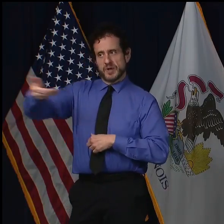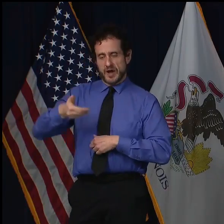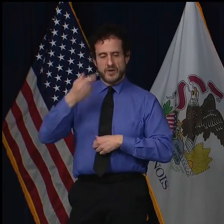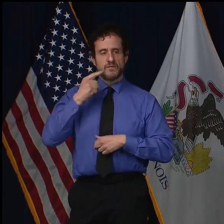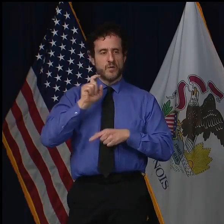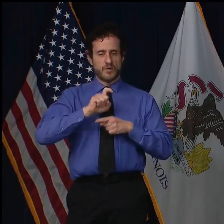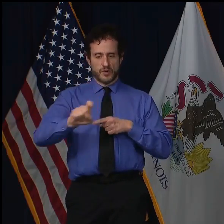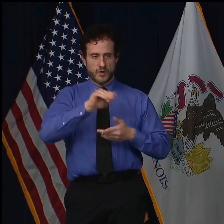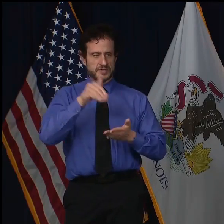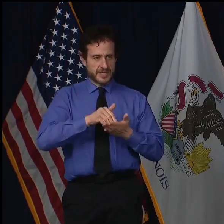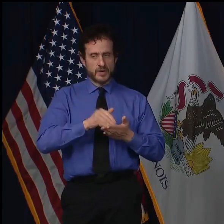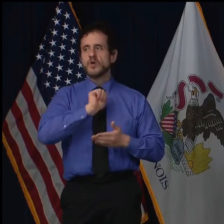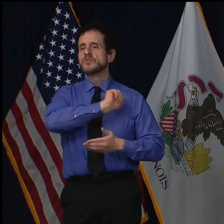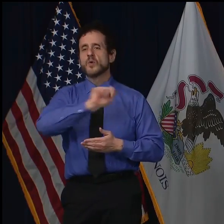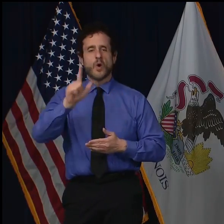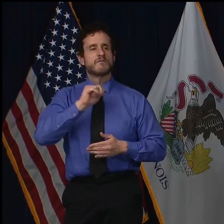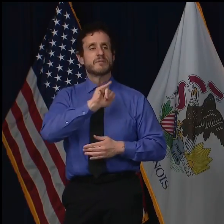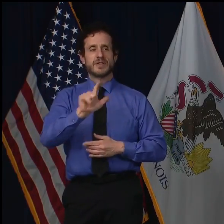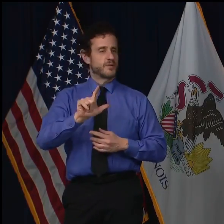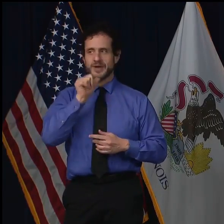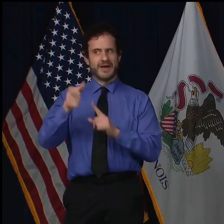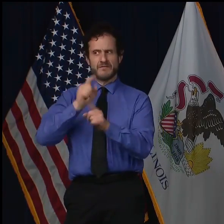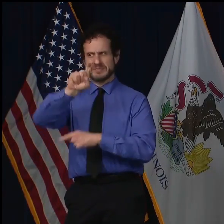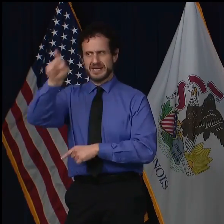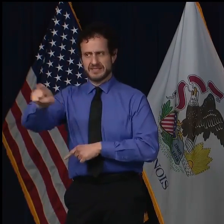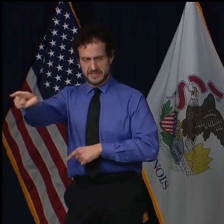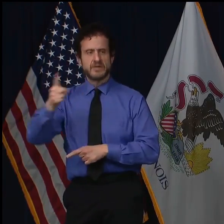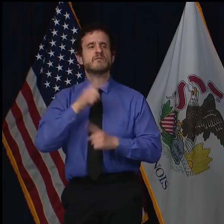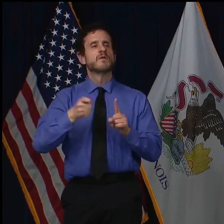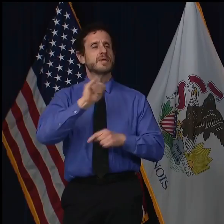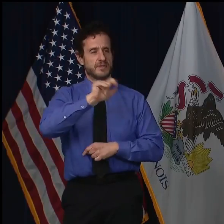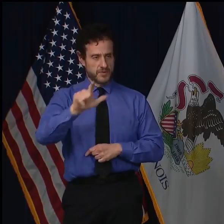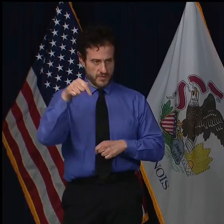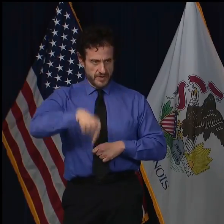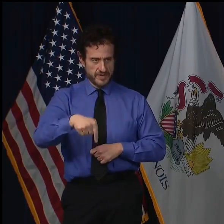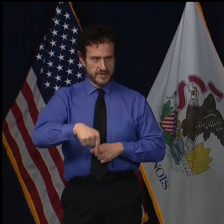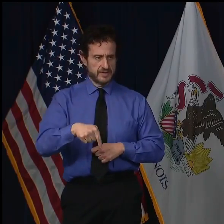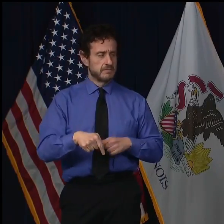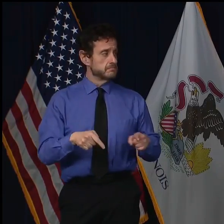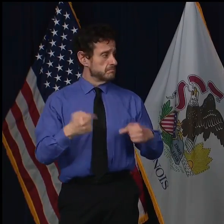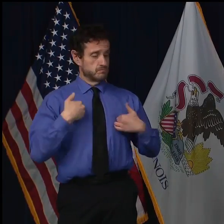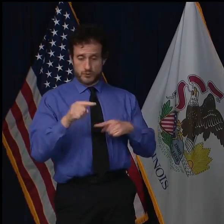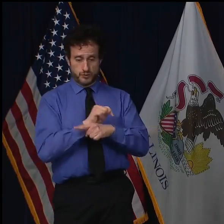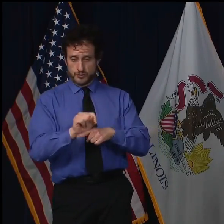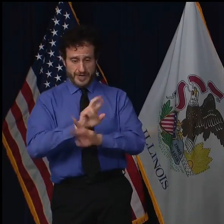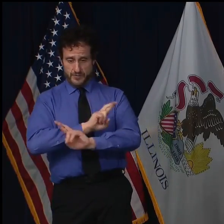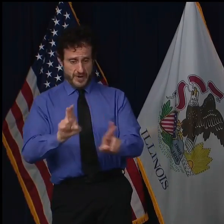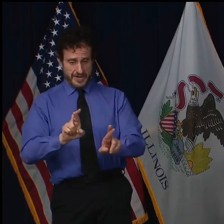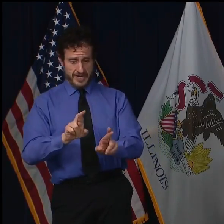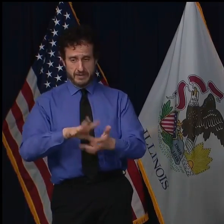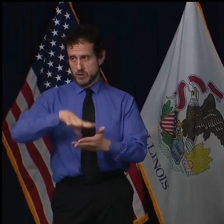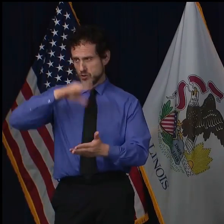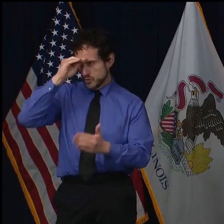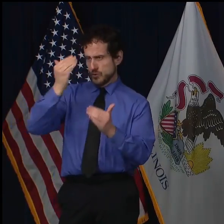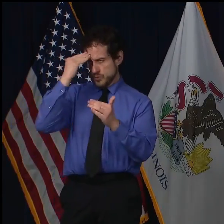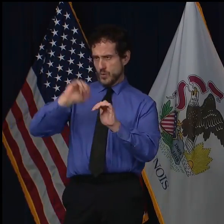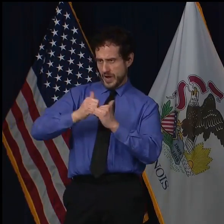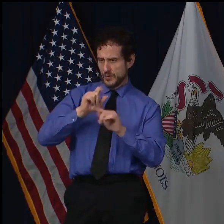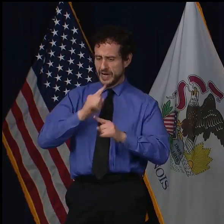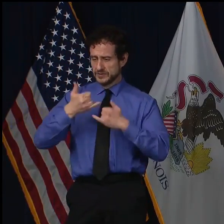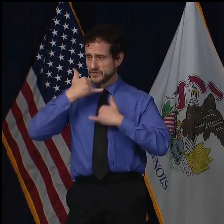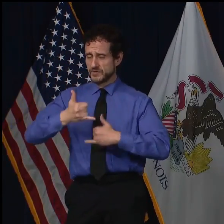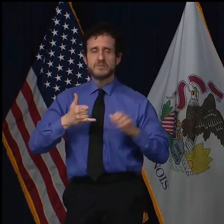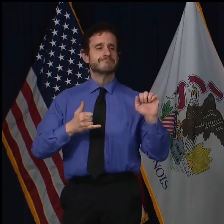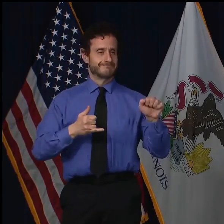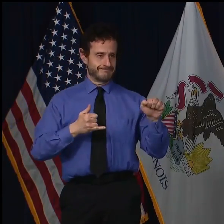call center is from Illinois, and everyone that will be hired will be from Illinois. And are they all trained and ready to go for Monday? They are trained. Some of